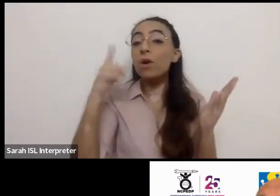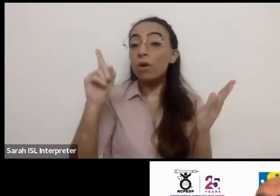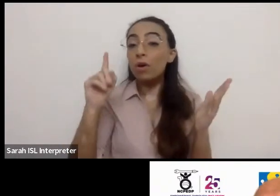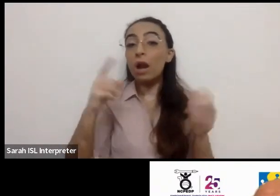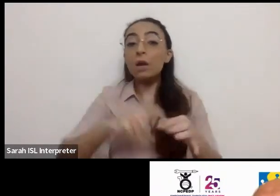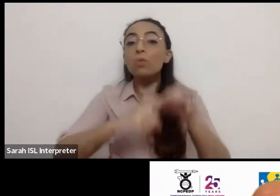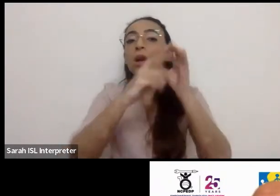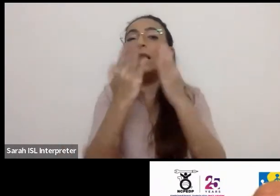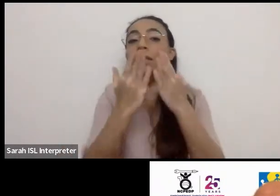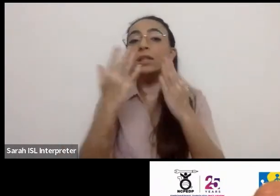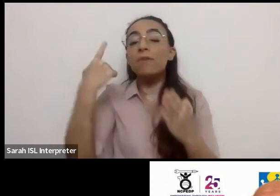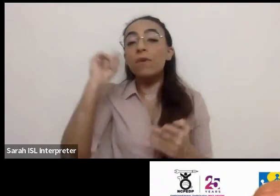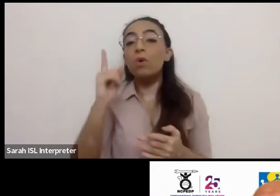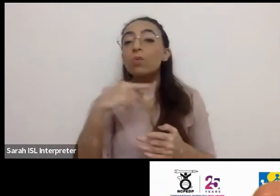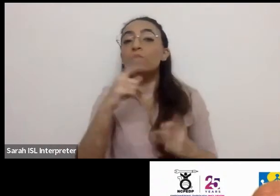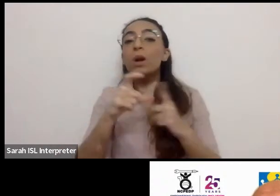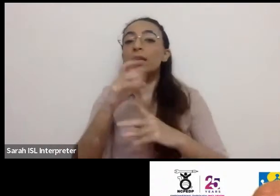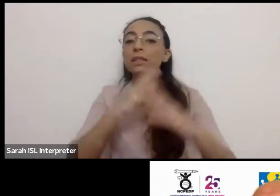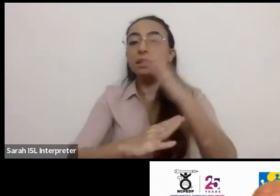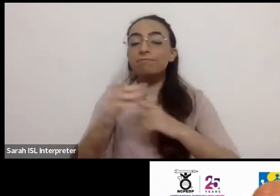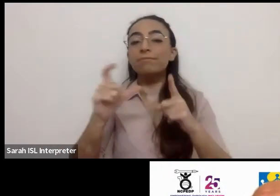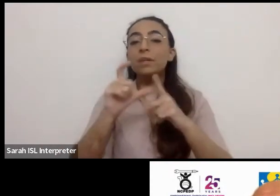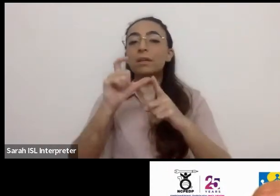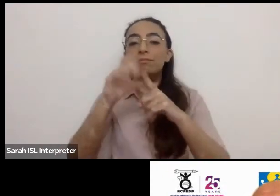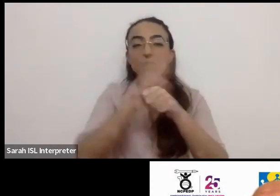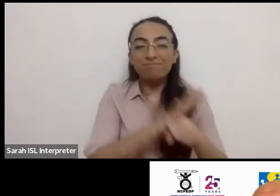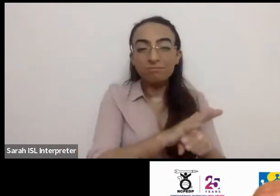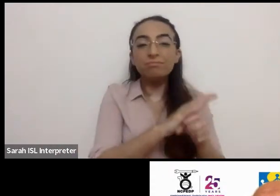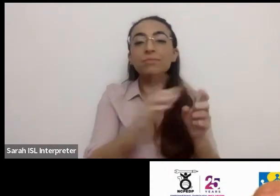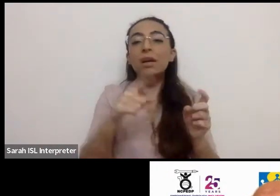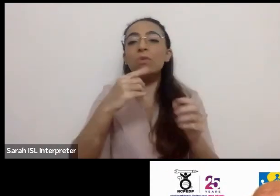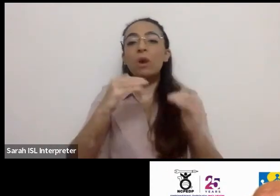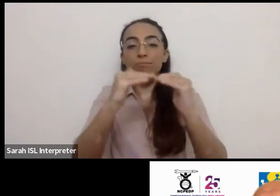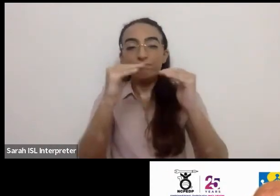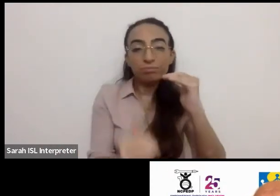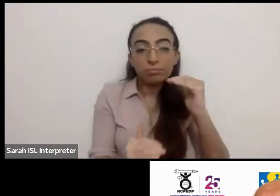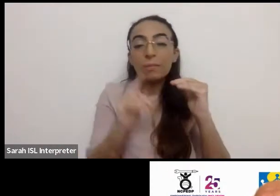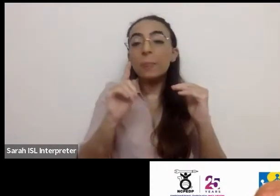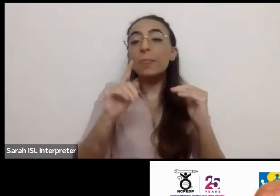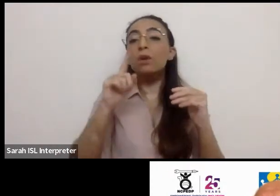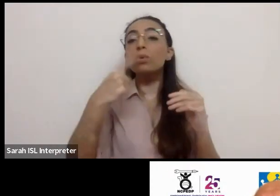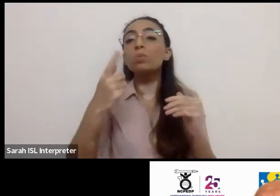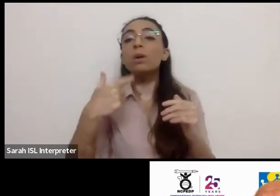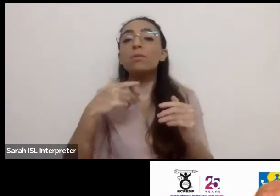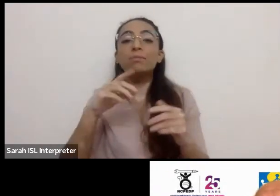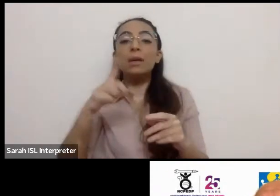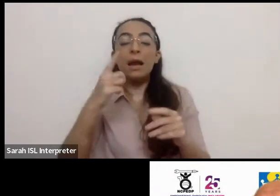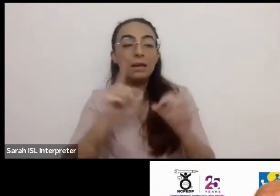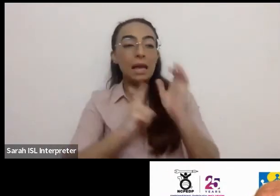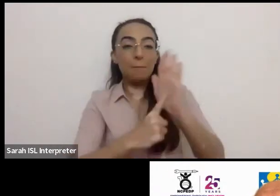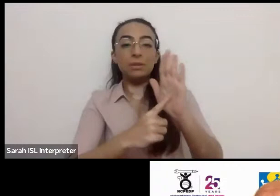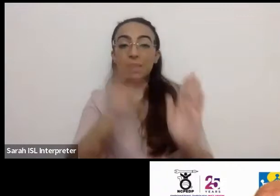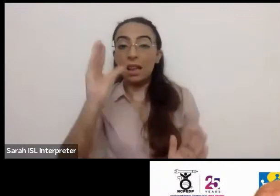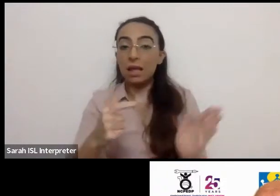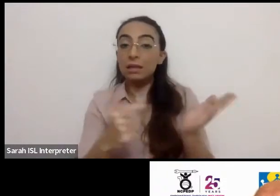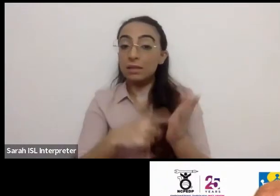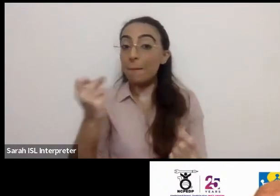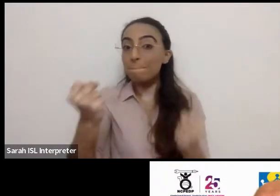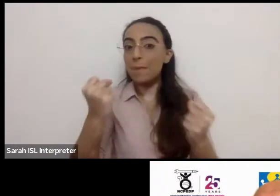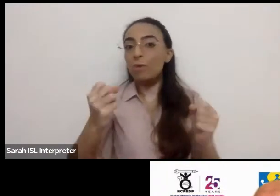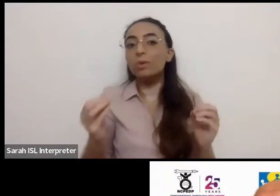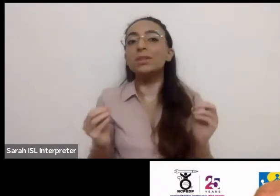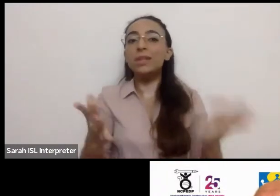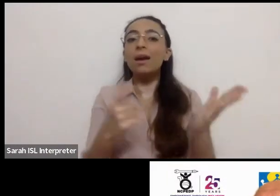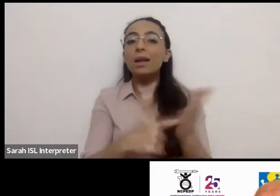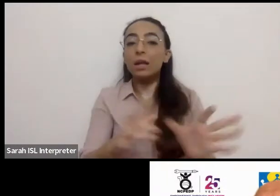quality education for those that are disadvantaged, those that are marginalized, and those that are underrepresented, right? And I think that's a very powerful start